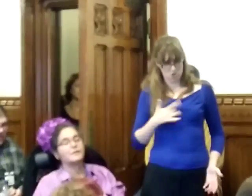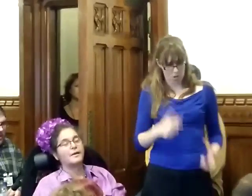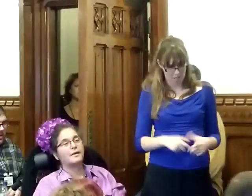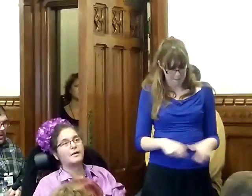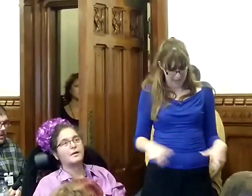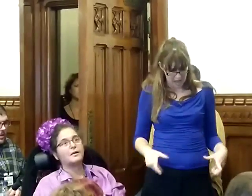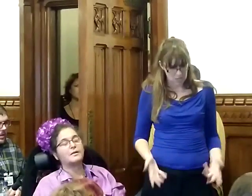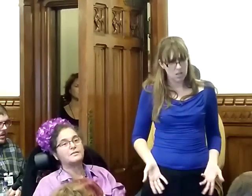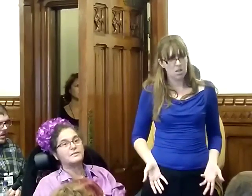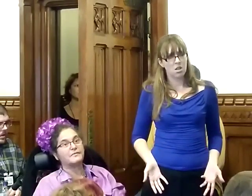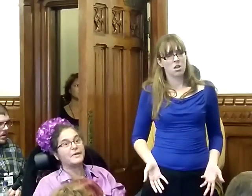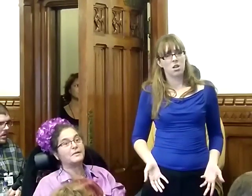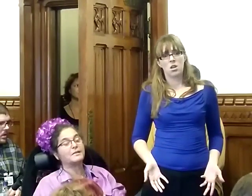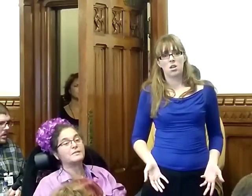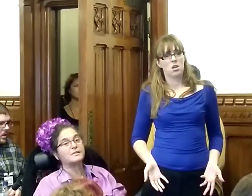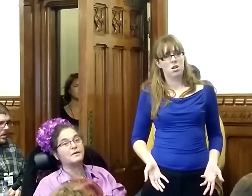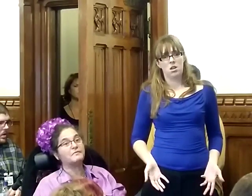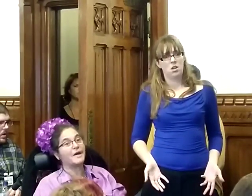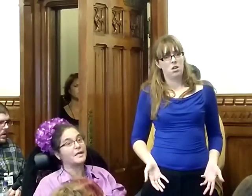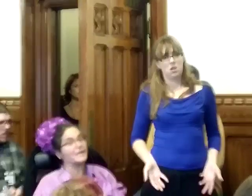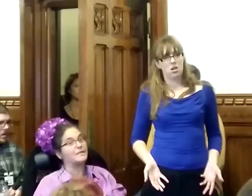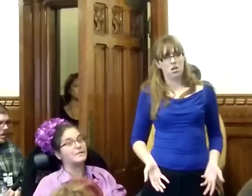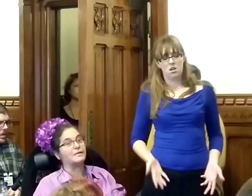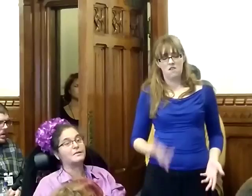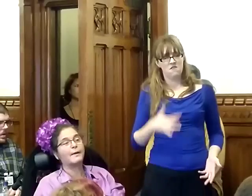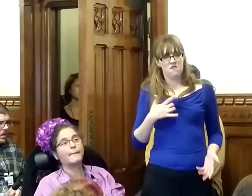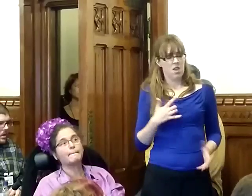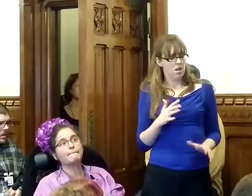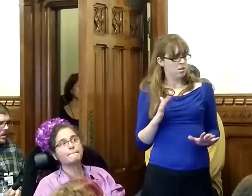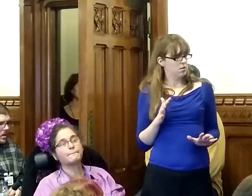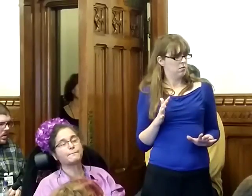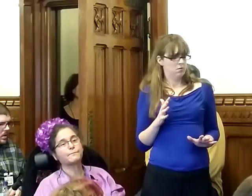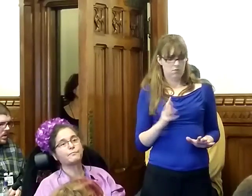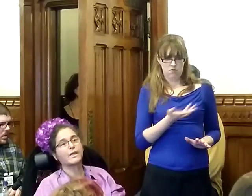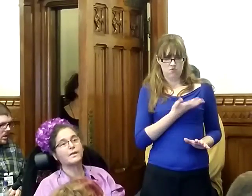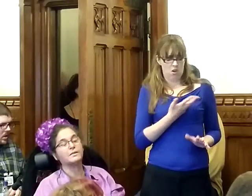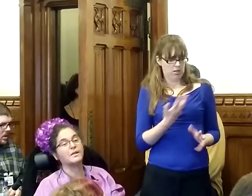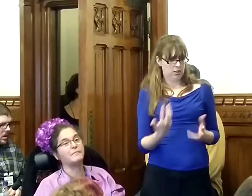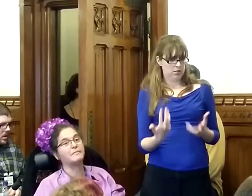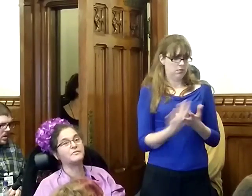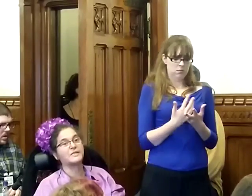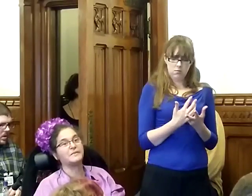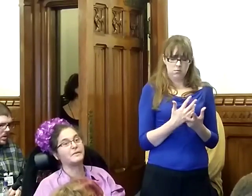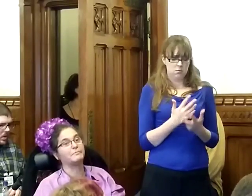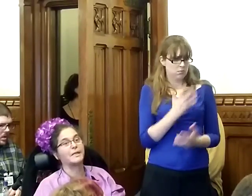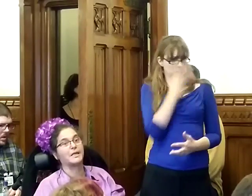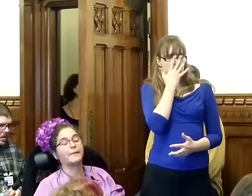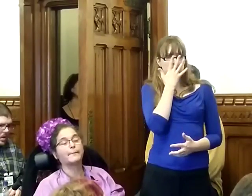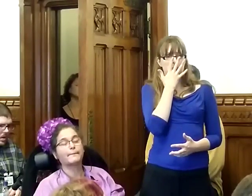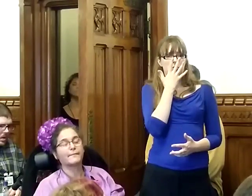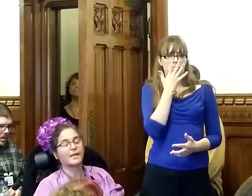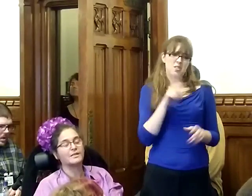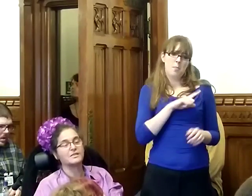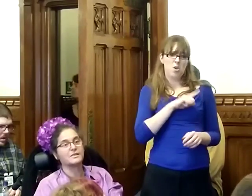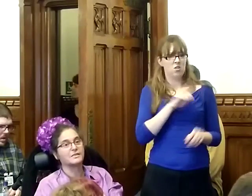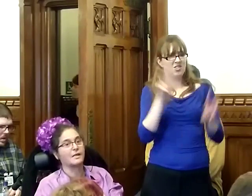house to feel so violated in the name of saving